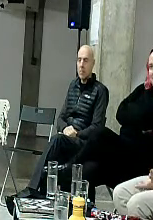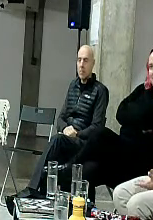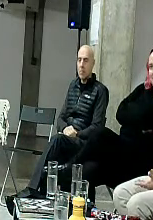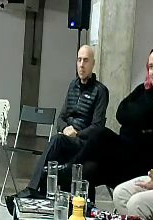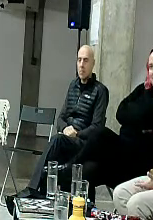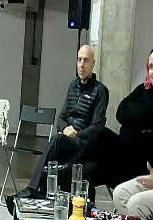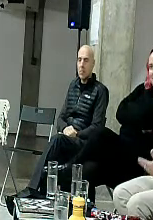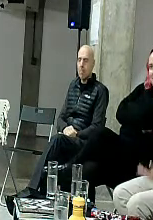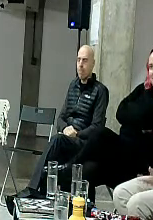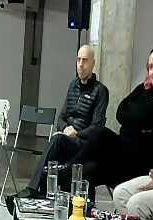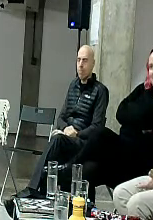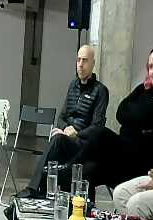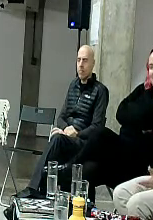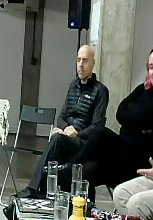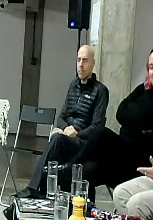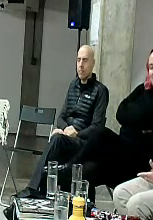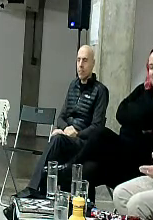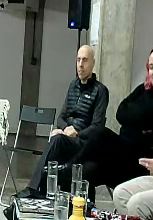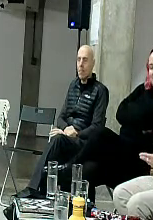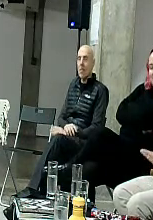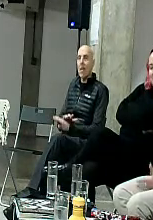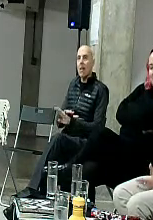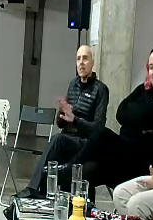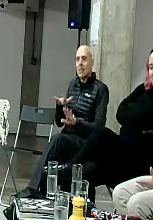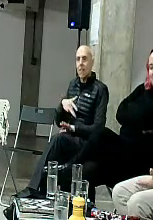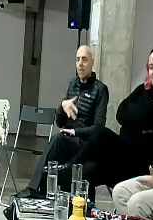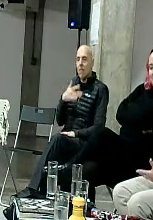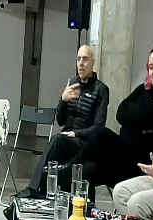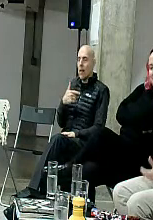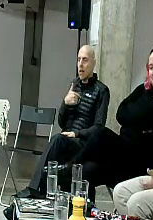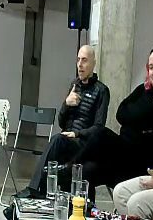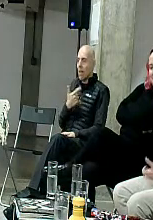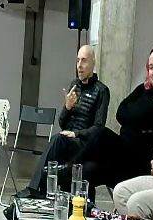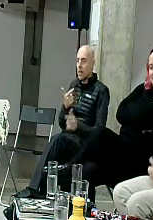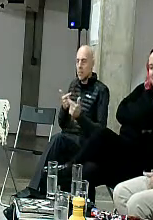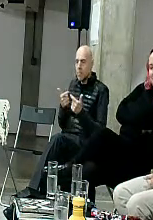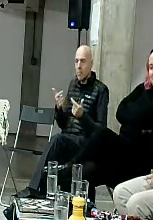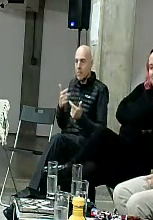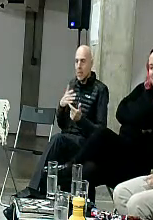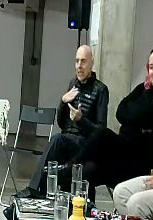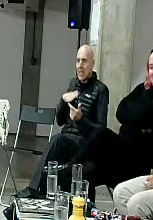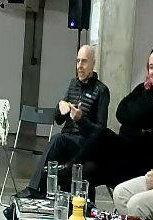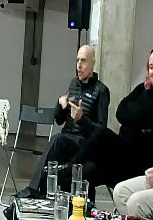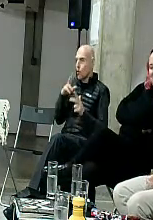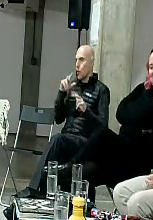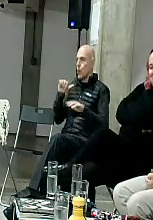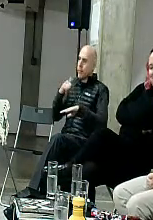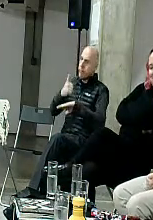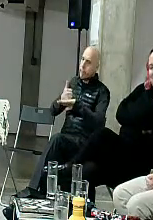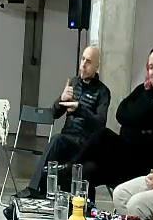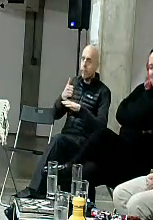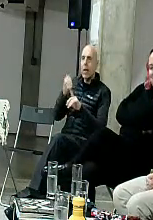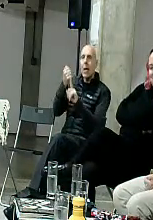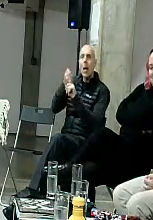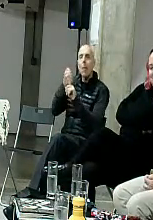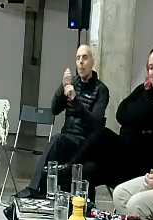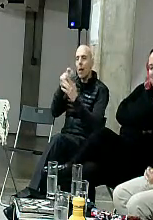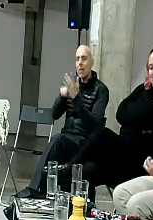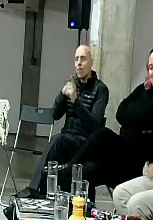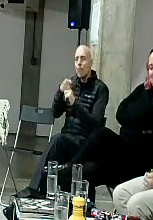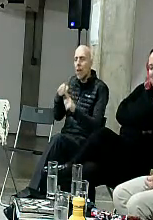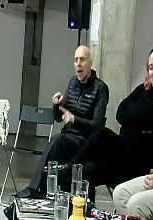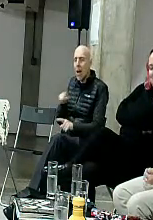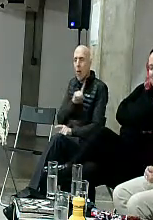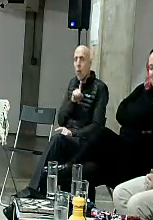I didn't feel a great need to start a campaign for Jack Susianta